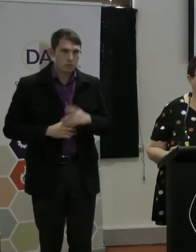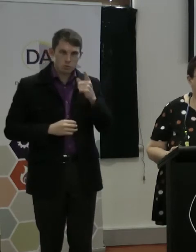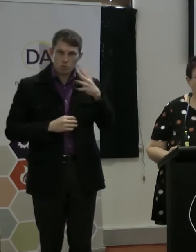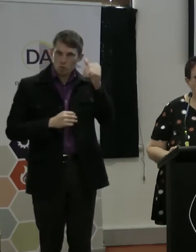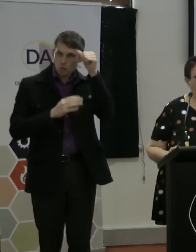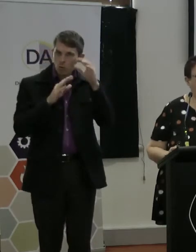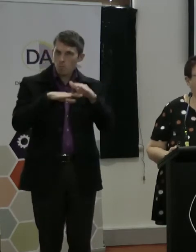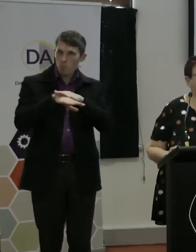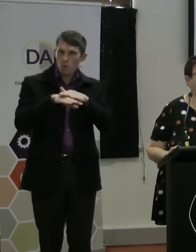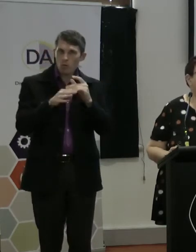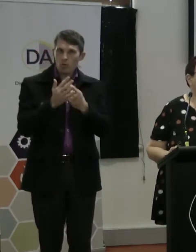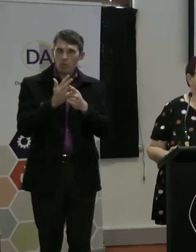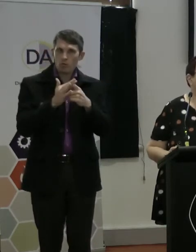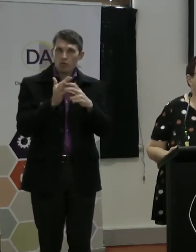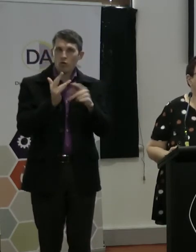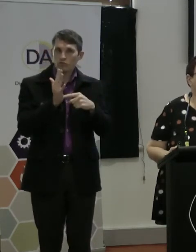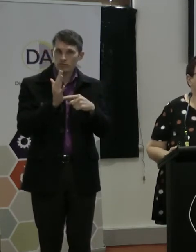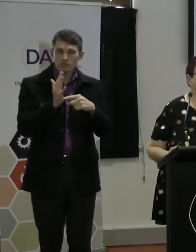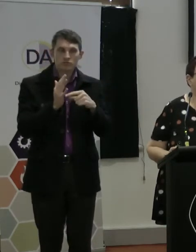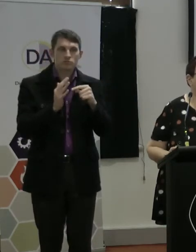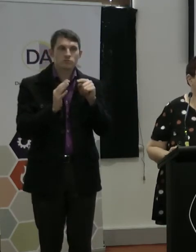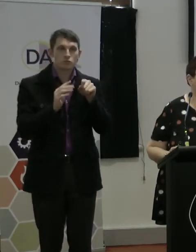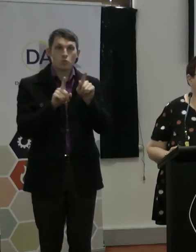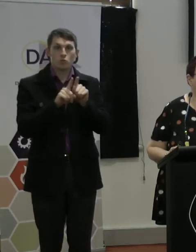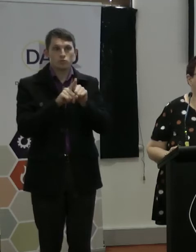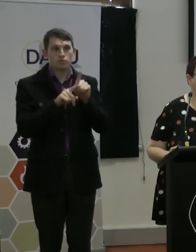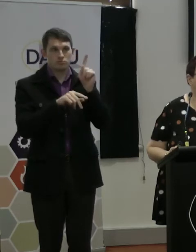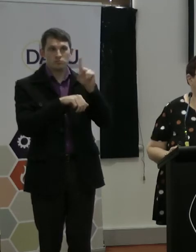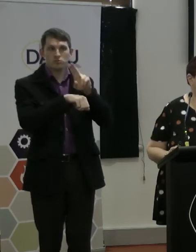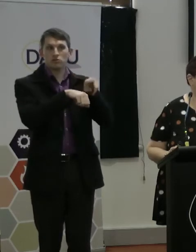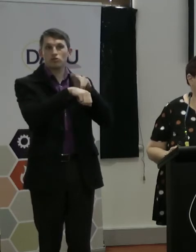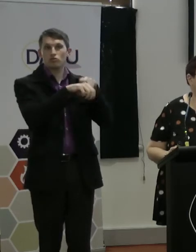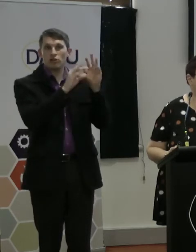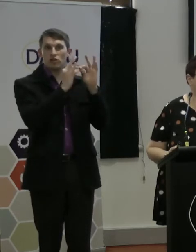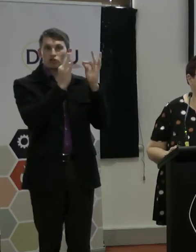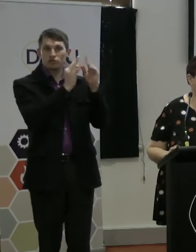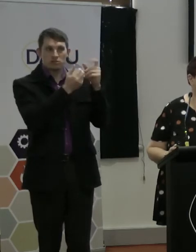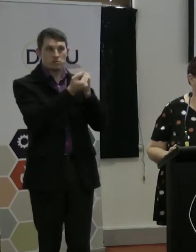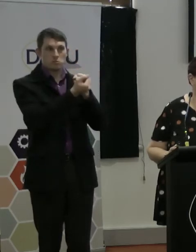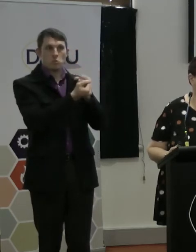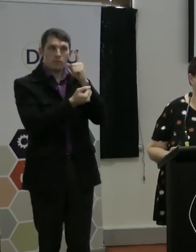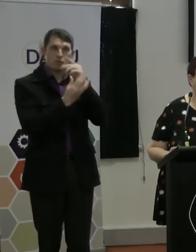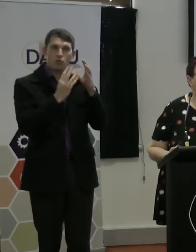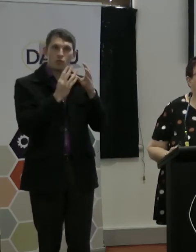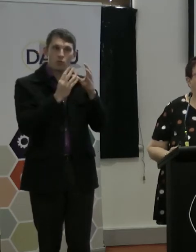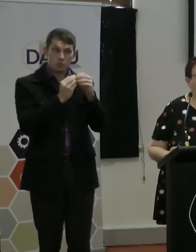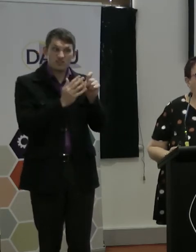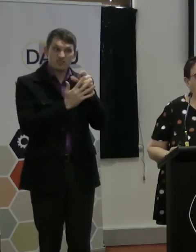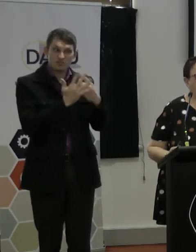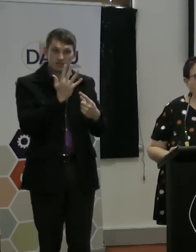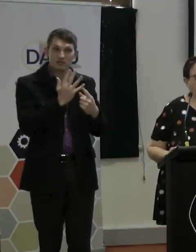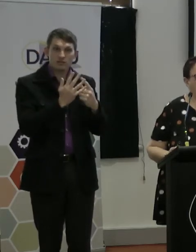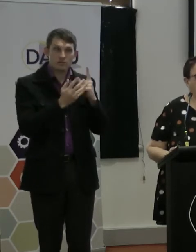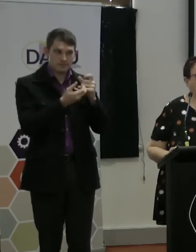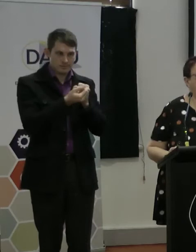Knot is also the national agency that will be supporting people with disability through